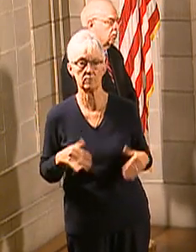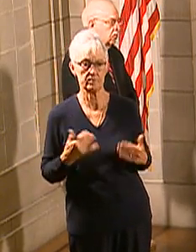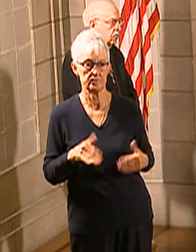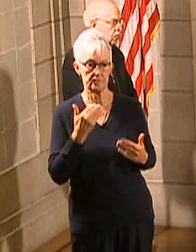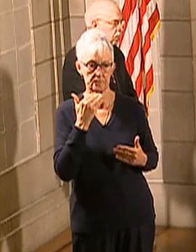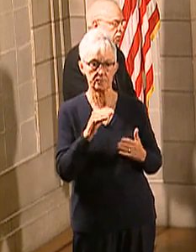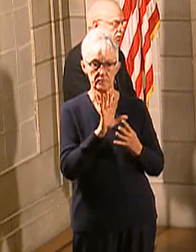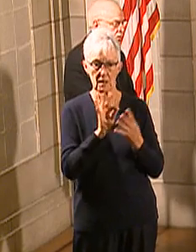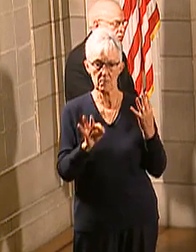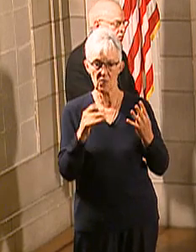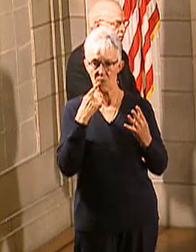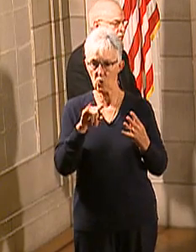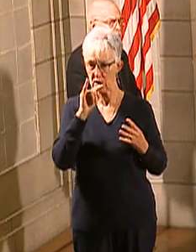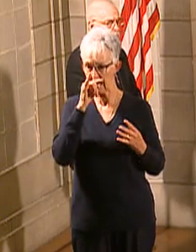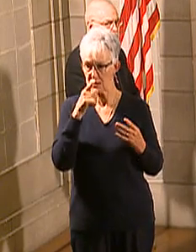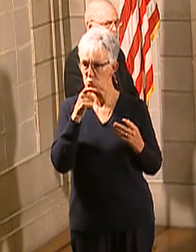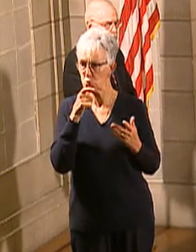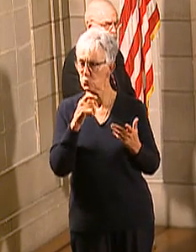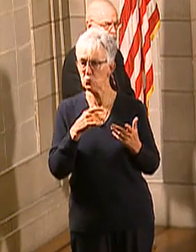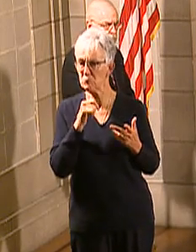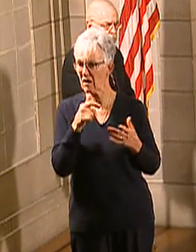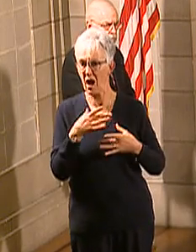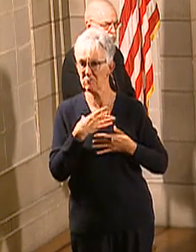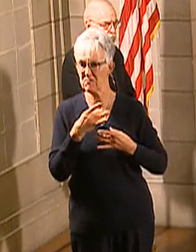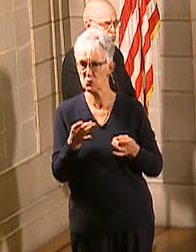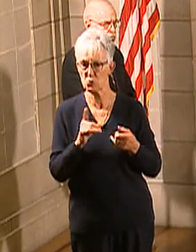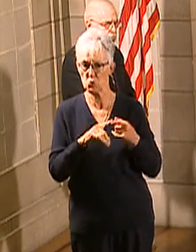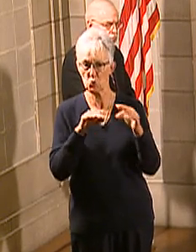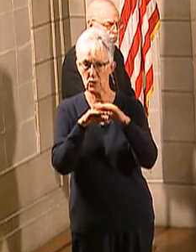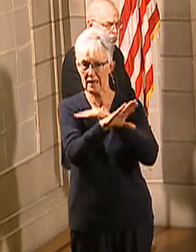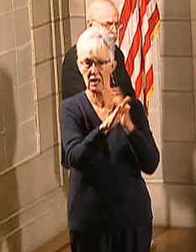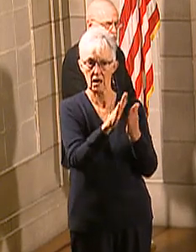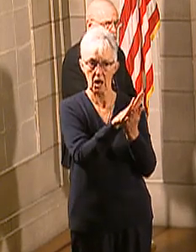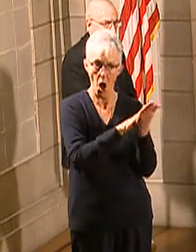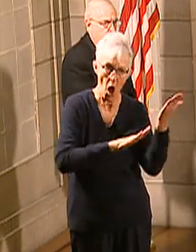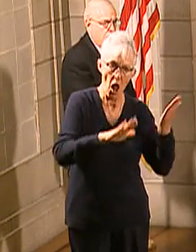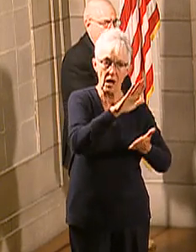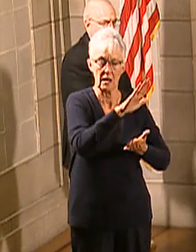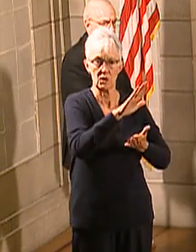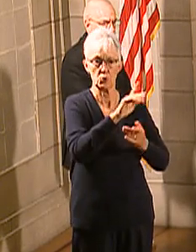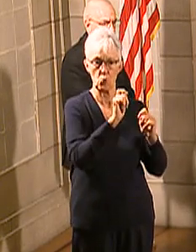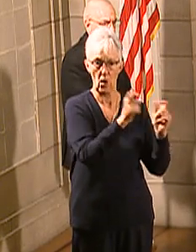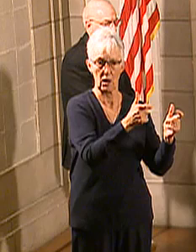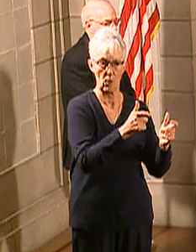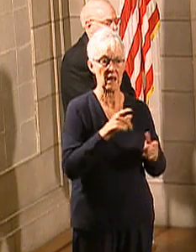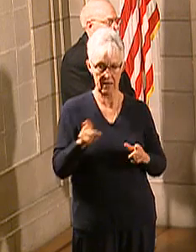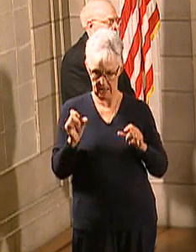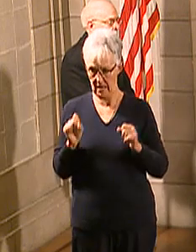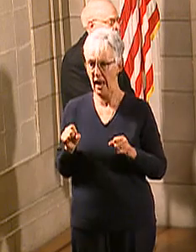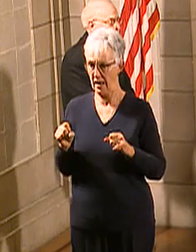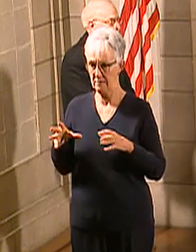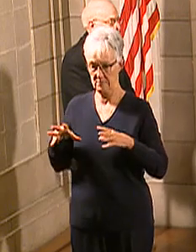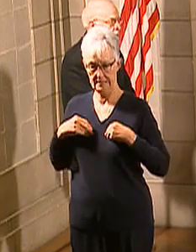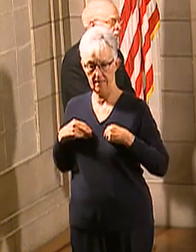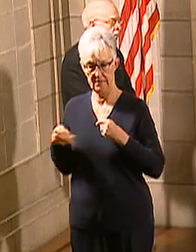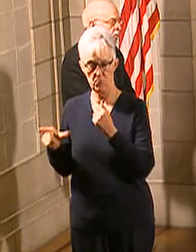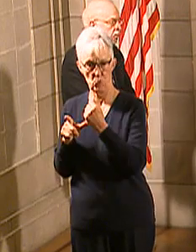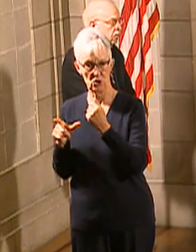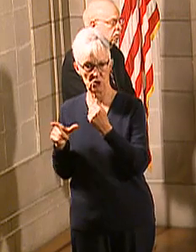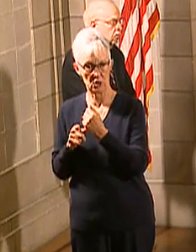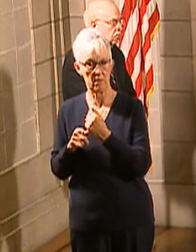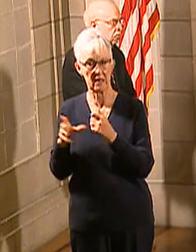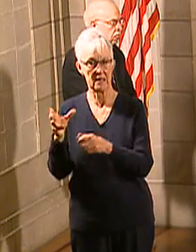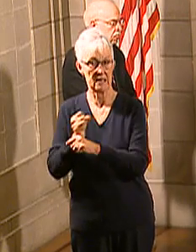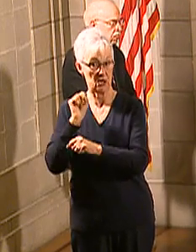able to go right into college at first. They can get started with an apprenticeship and really make a positive difference. So with that, I'll turn it over to Kelly,